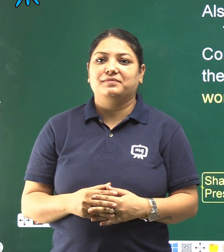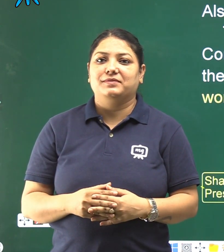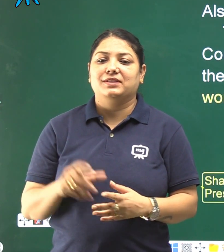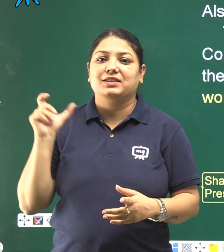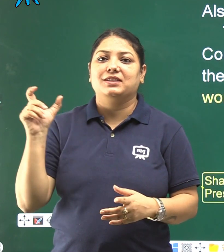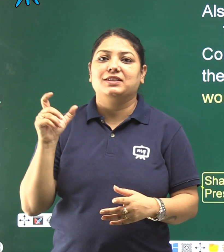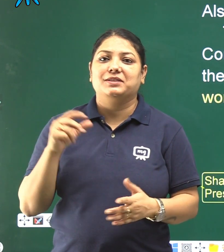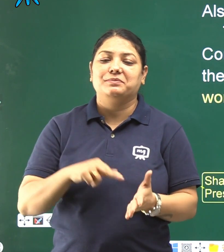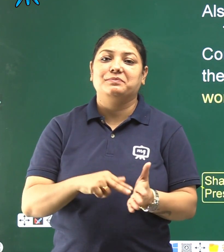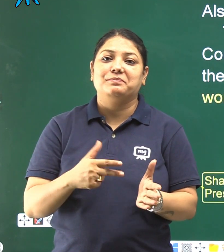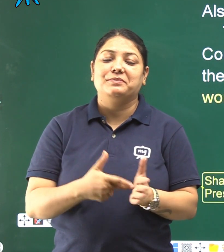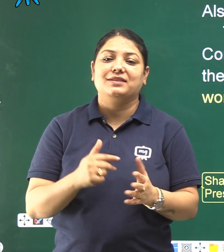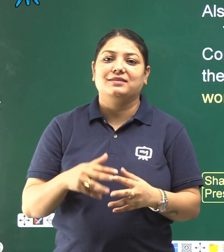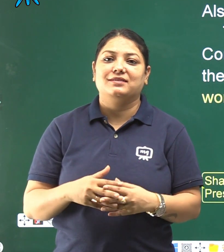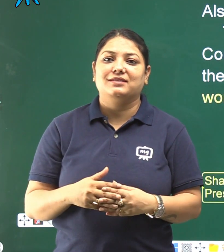Share means